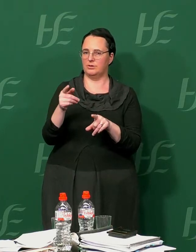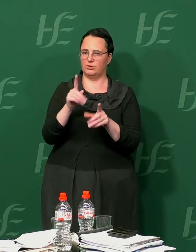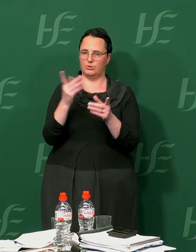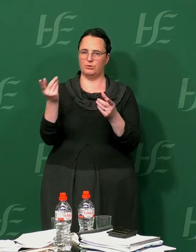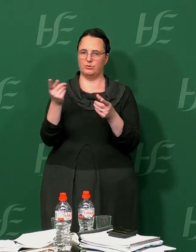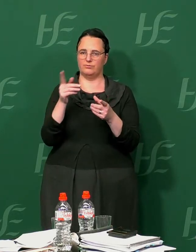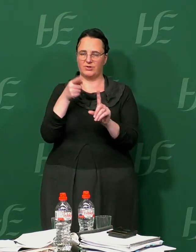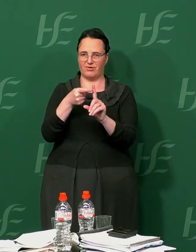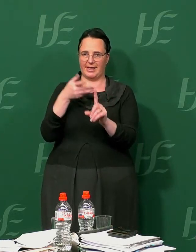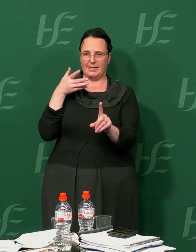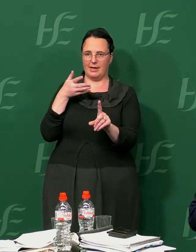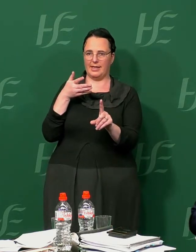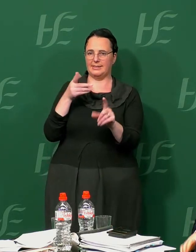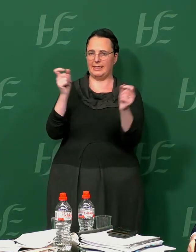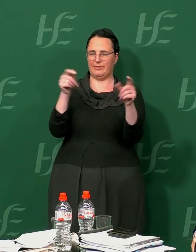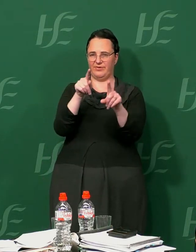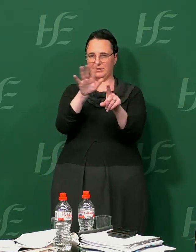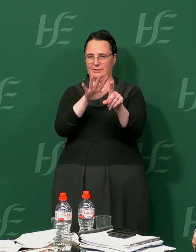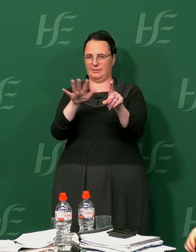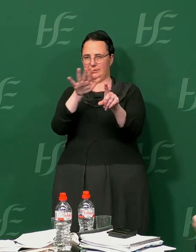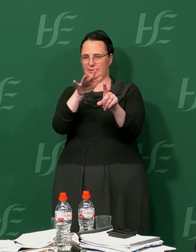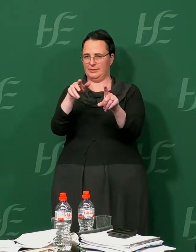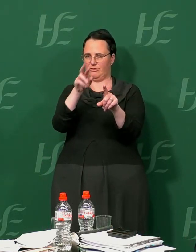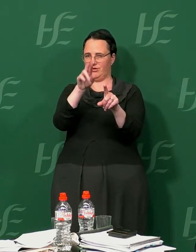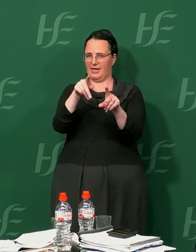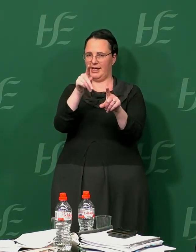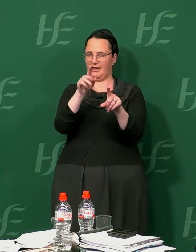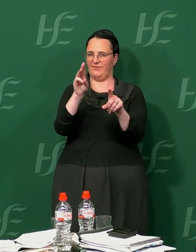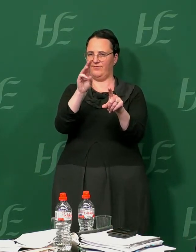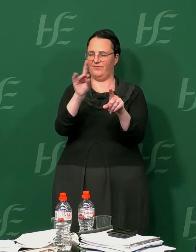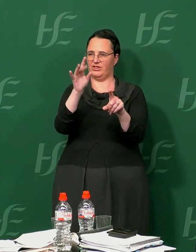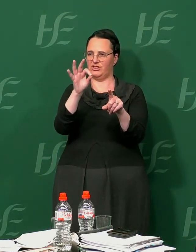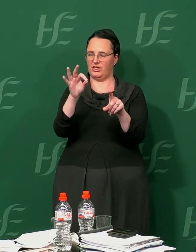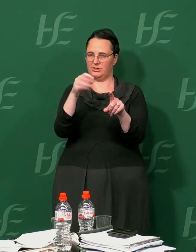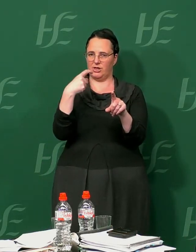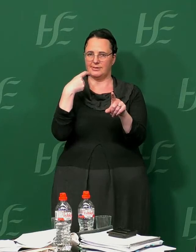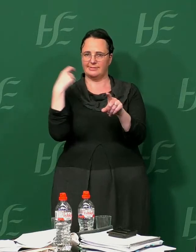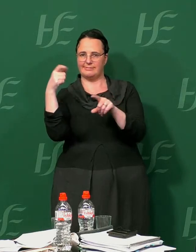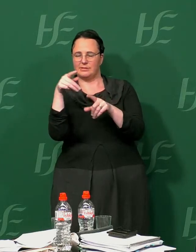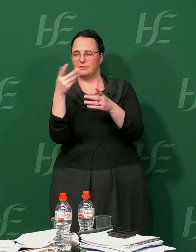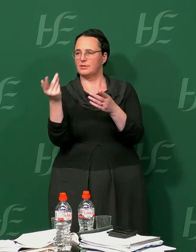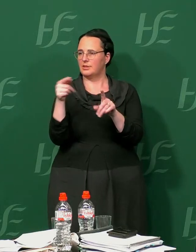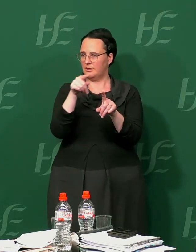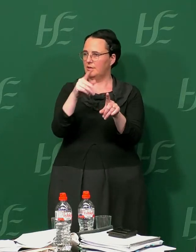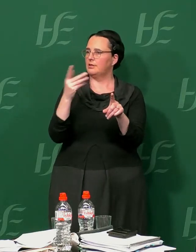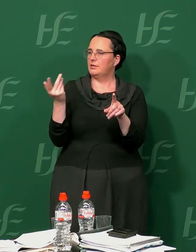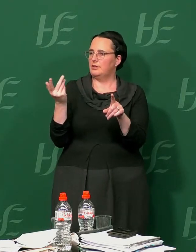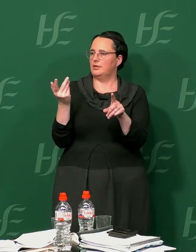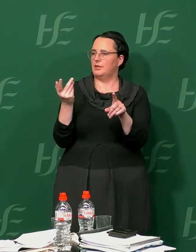attachments. So we try to mitigate it, but we do know networks are vulnerable, and we do